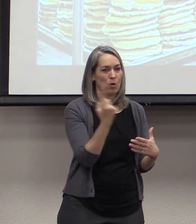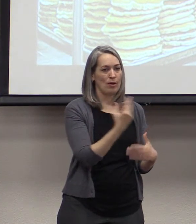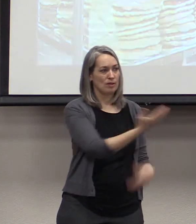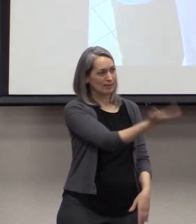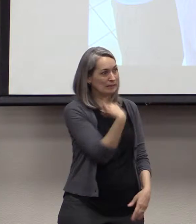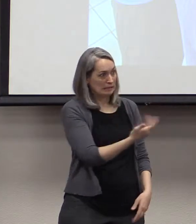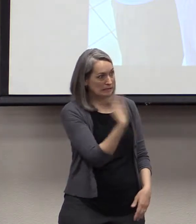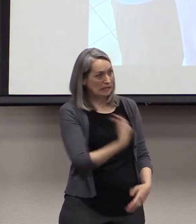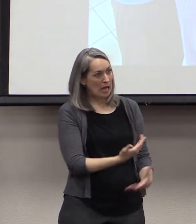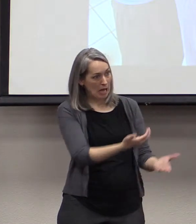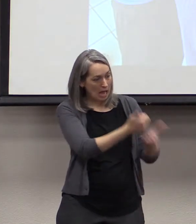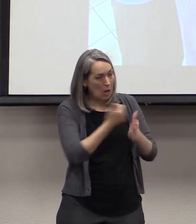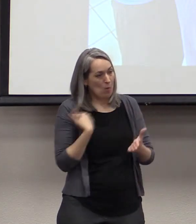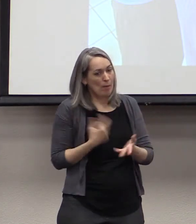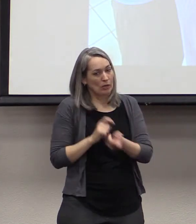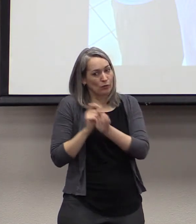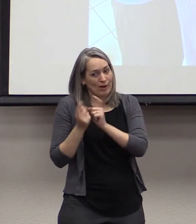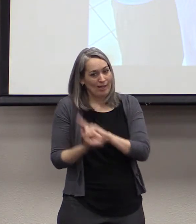translate this sentence. And